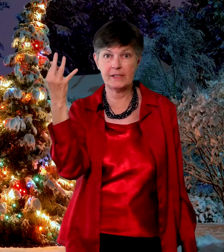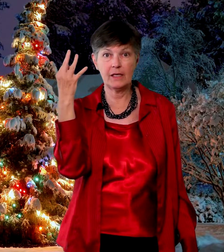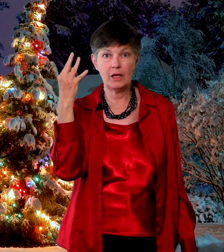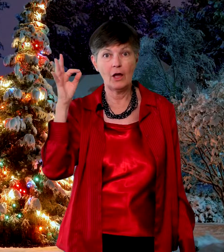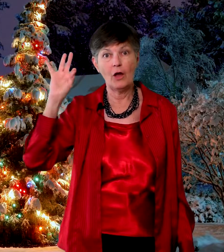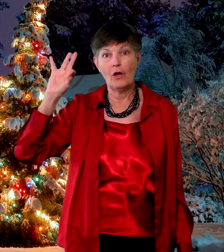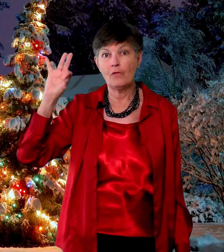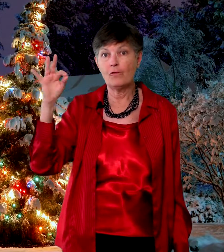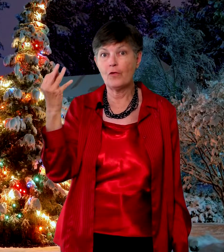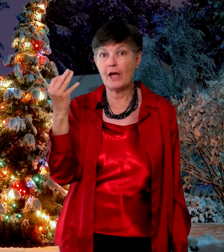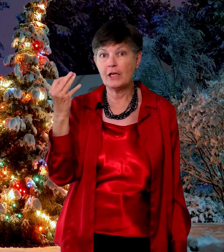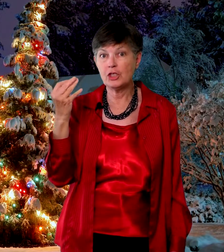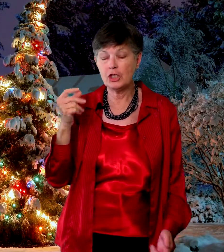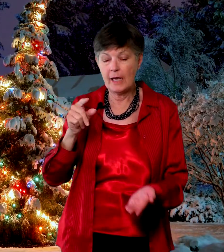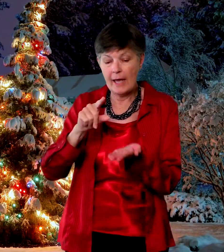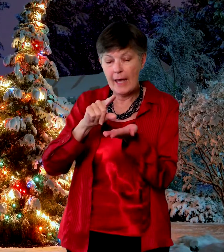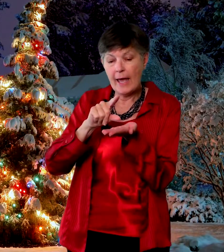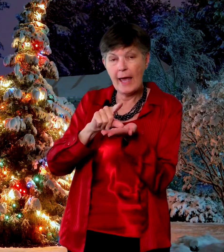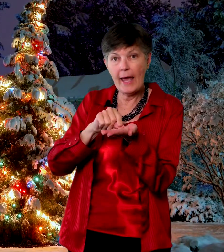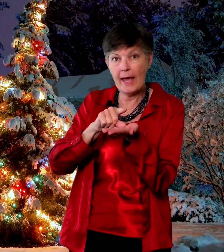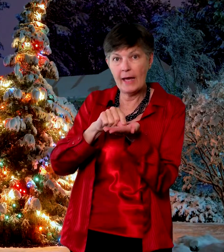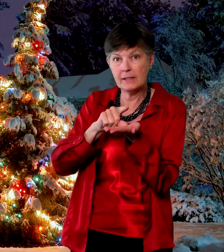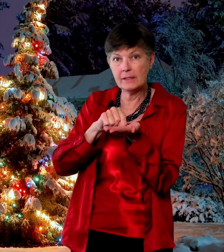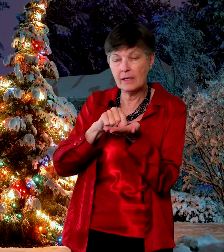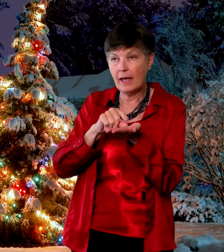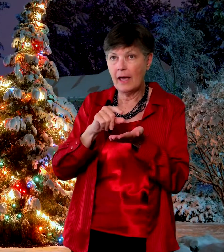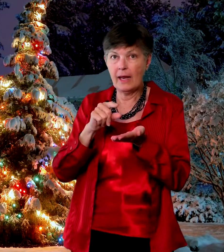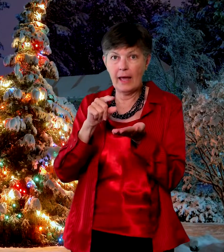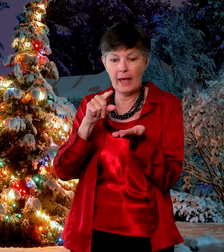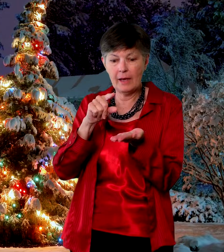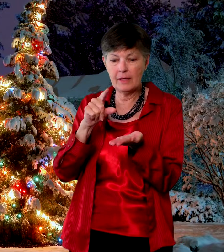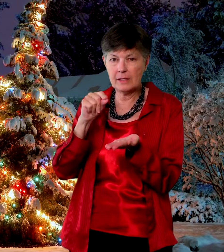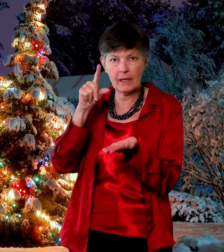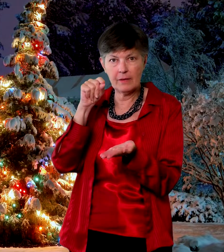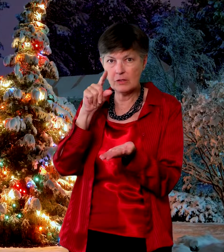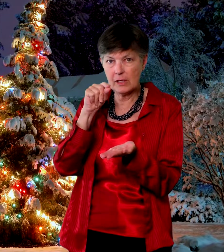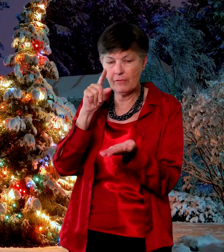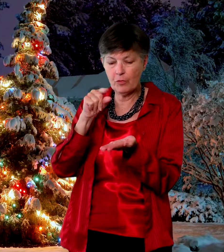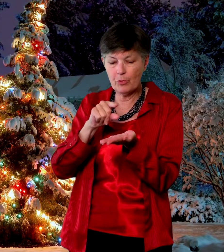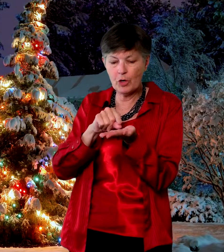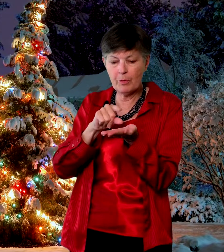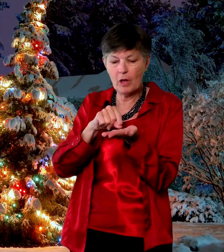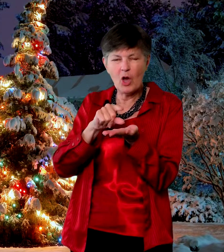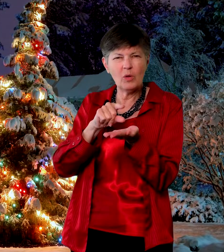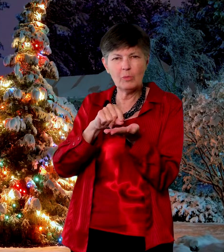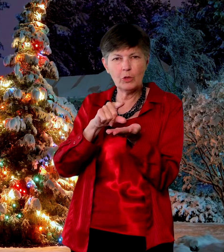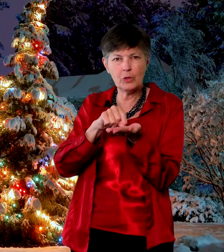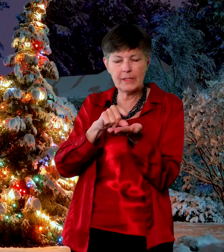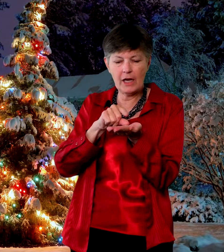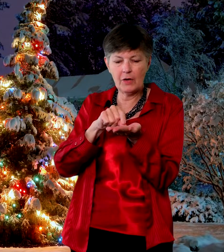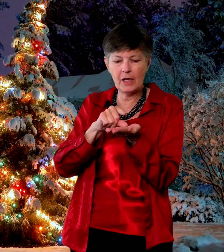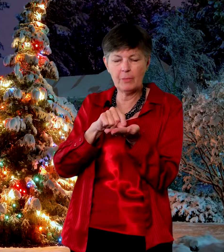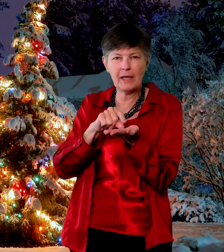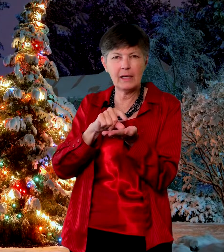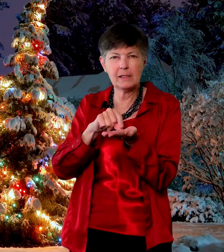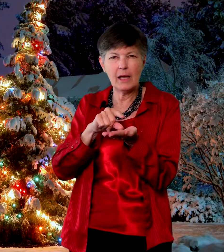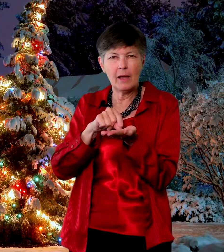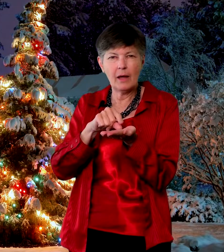it. French hens. And a hen, this again, this sign for bird, but we'll do it down here because